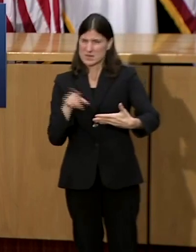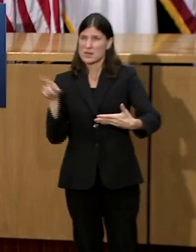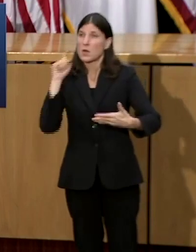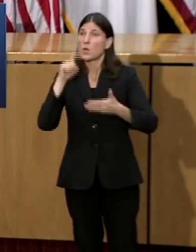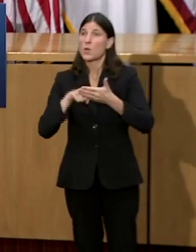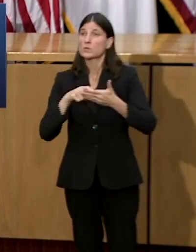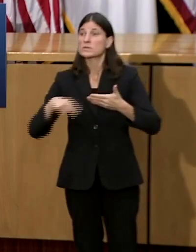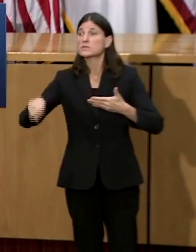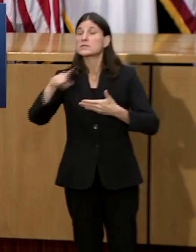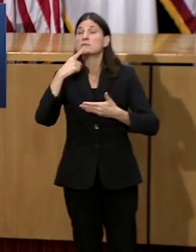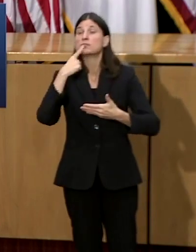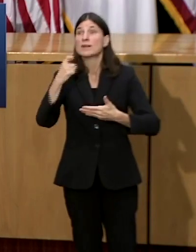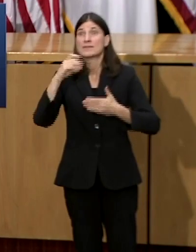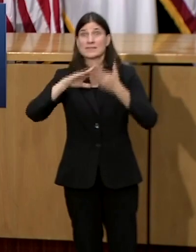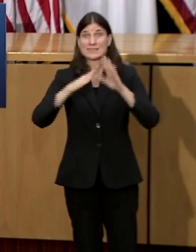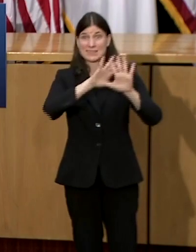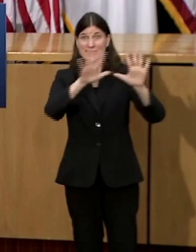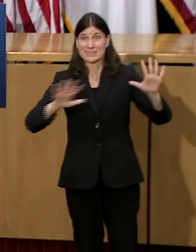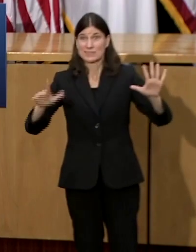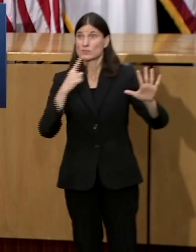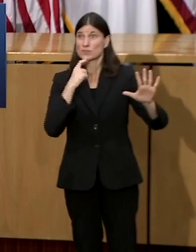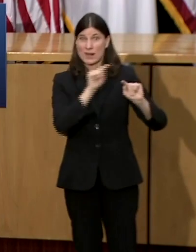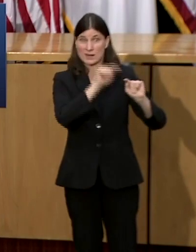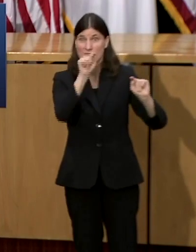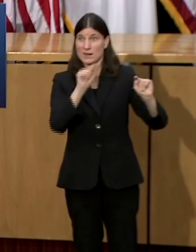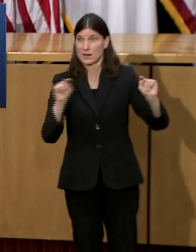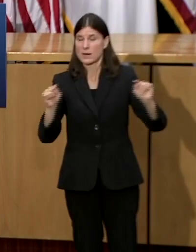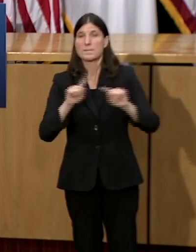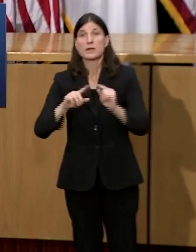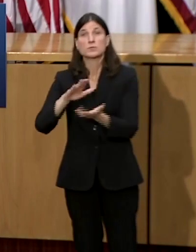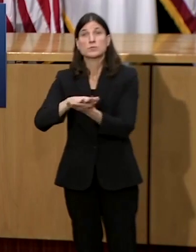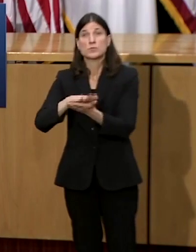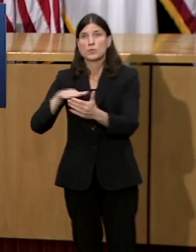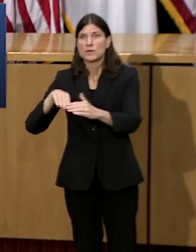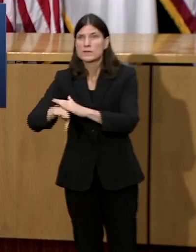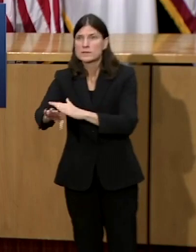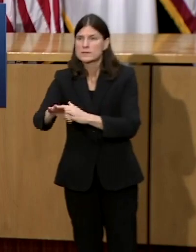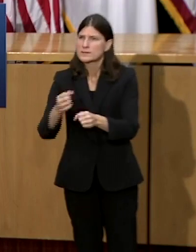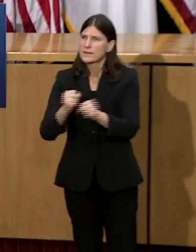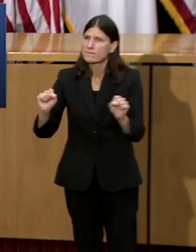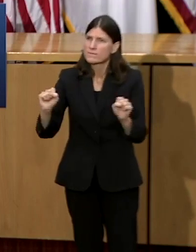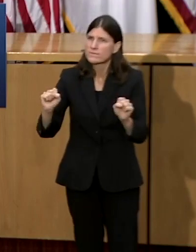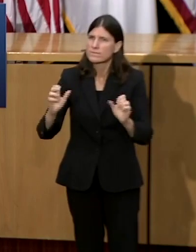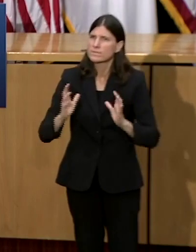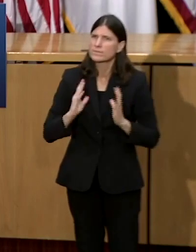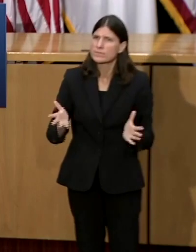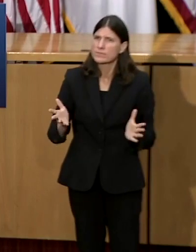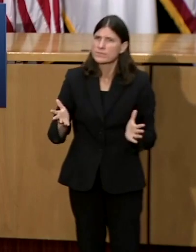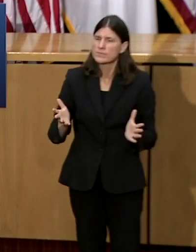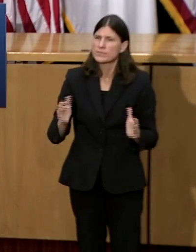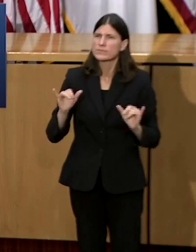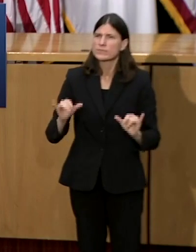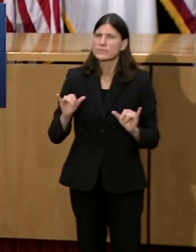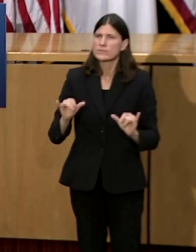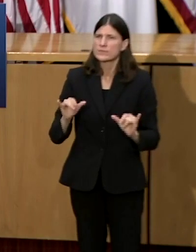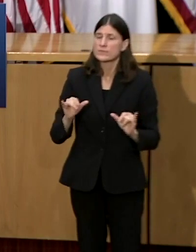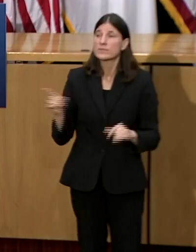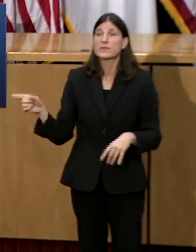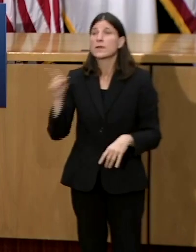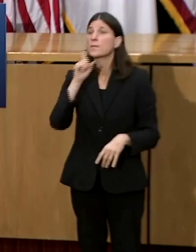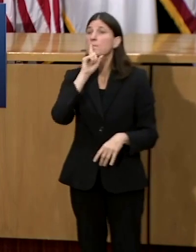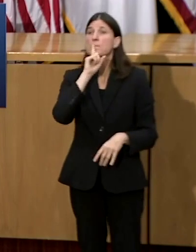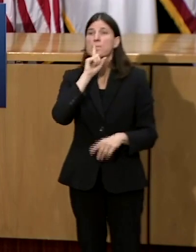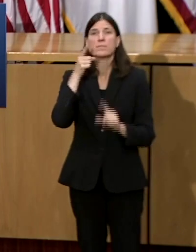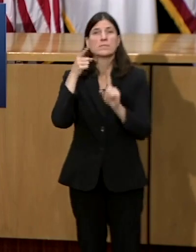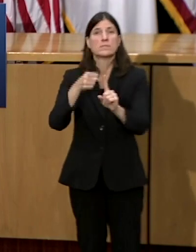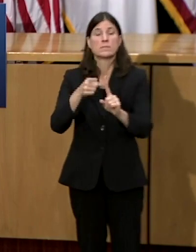does not reflect our current understanding of the virus. That there is more transmission due to increased cases of COVID.